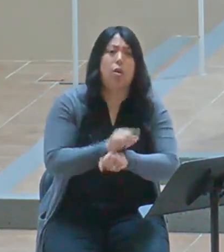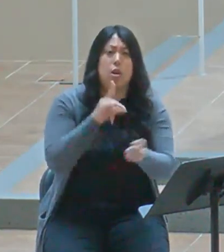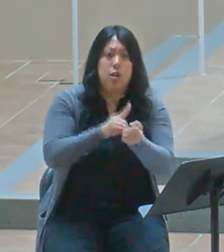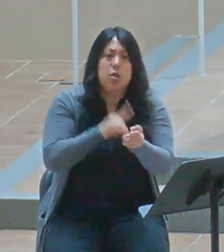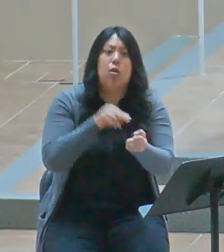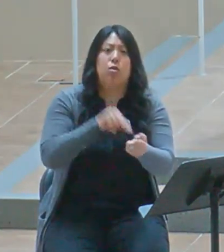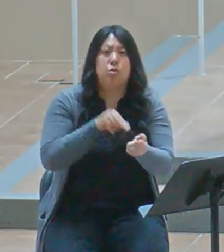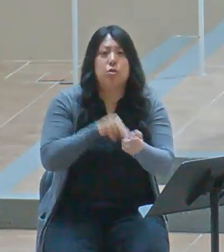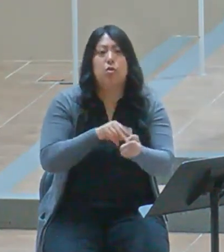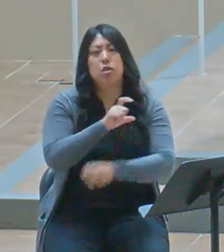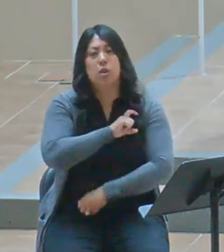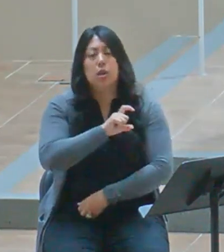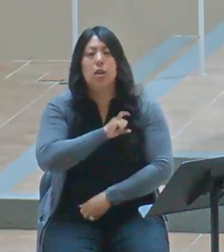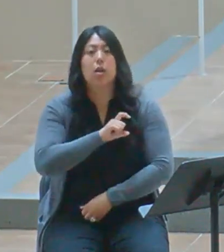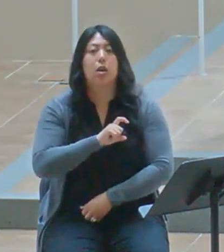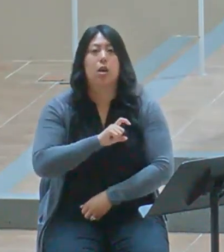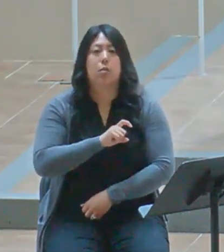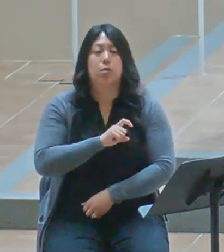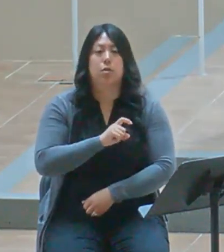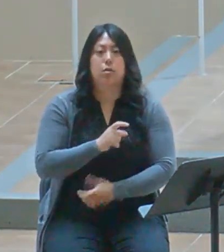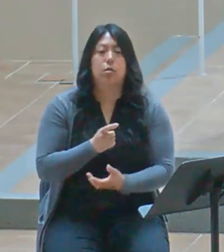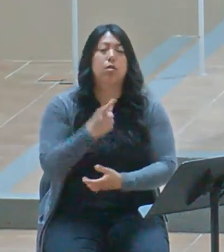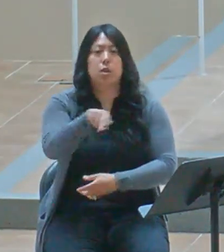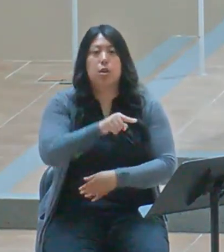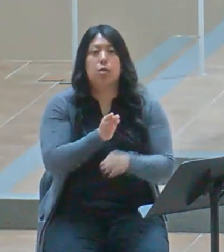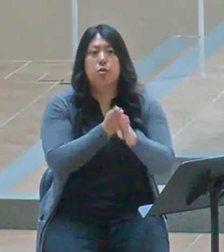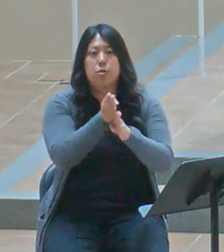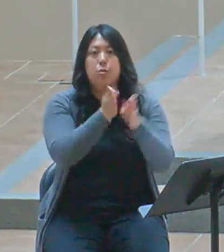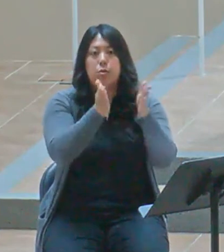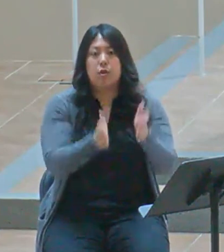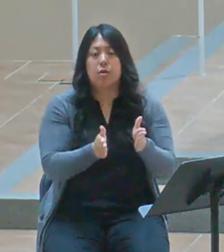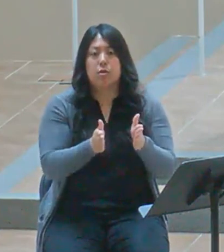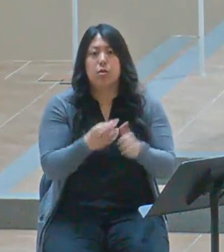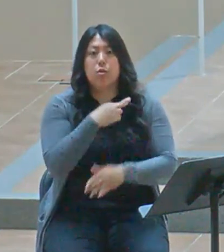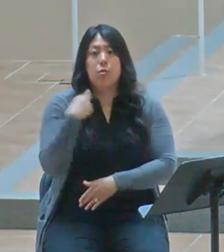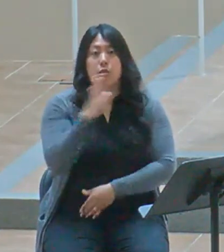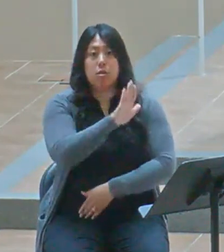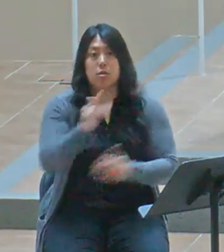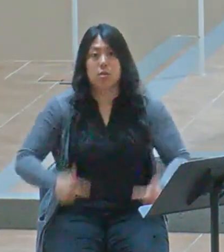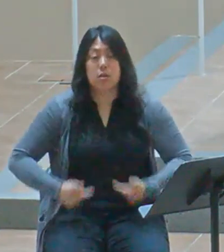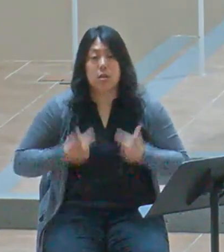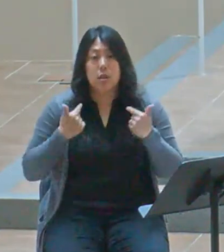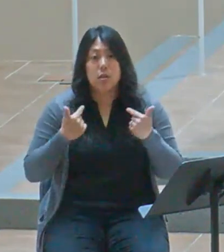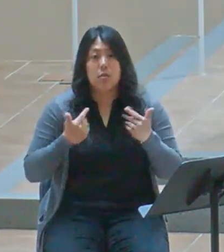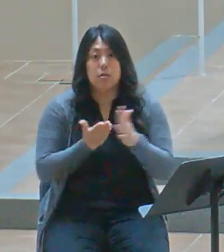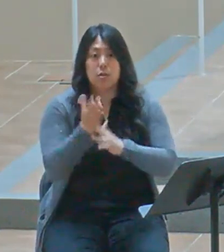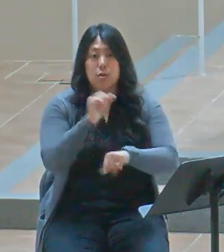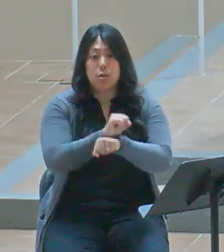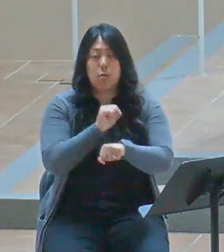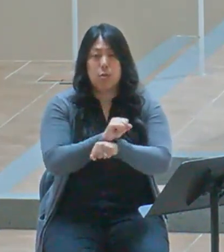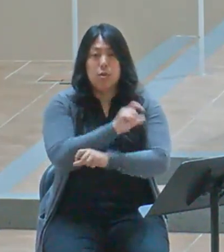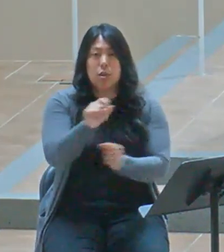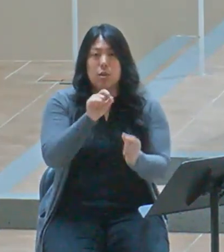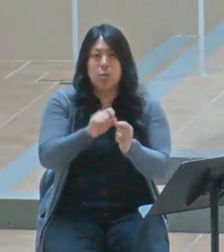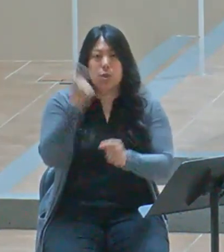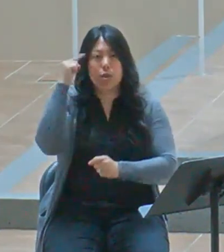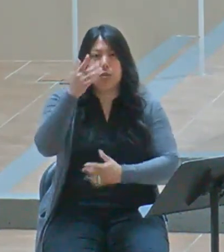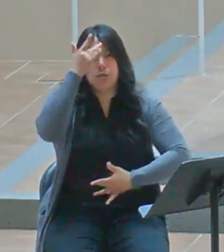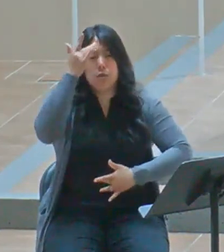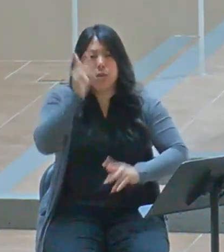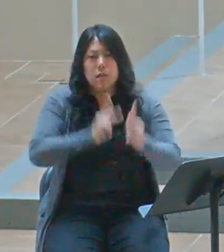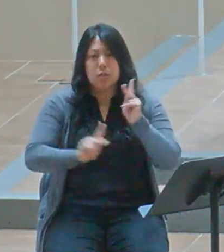lines, caring for others, taking their chances through their work, especially challenging for the